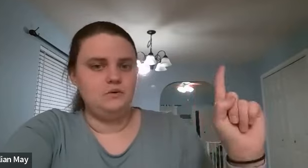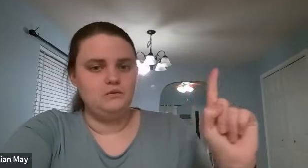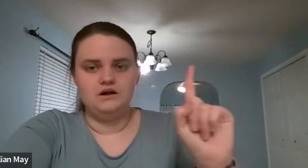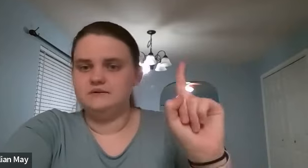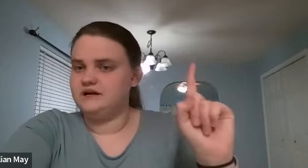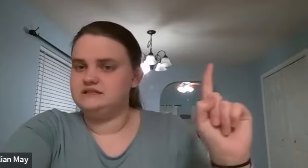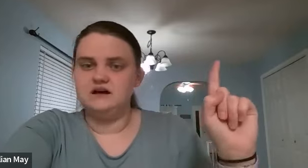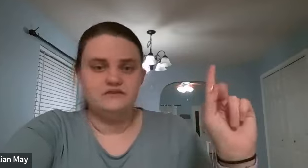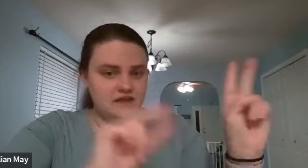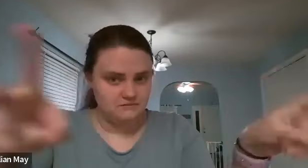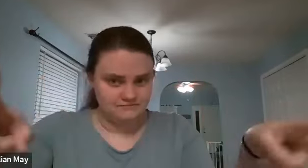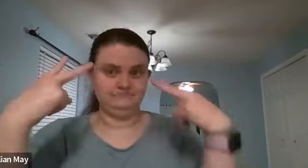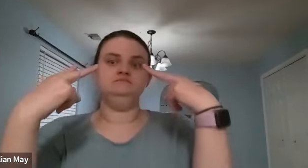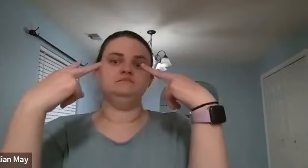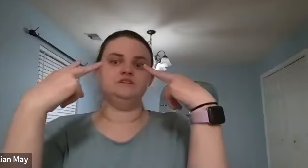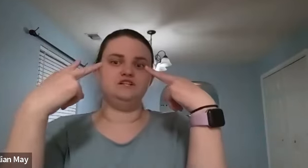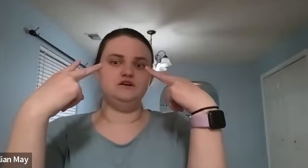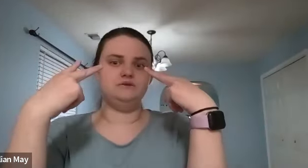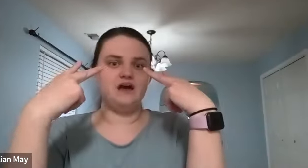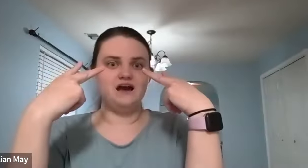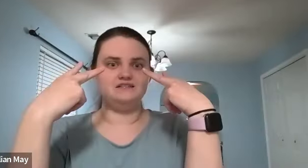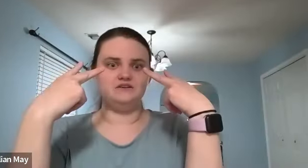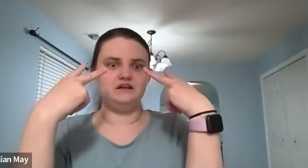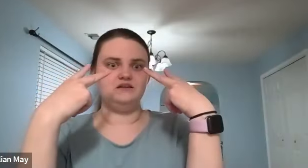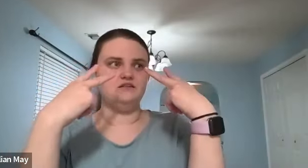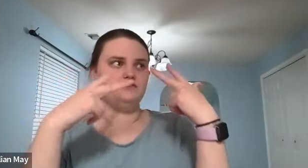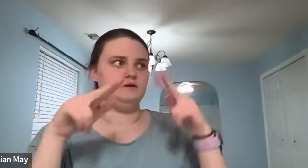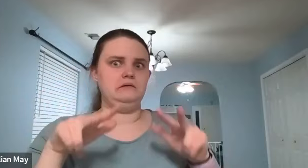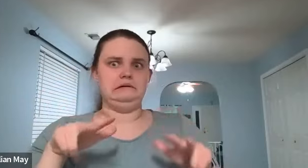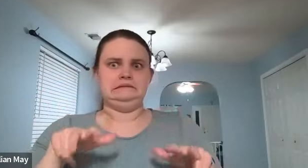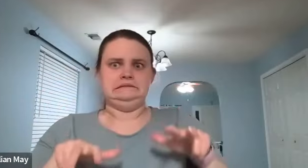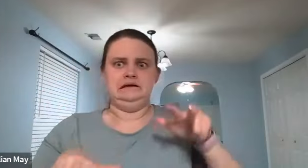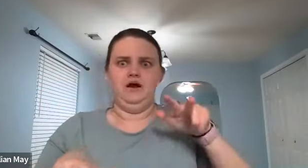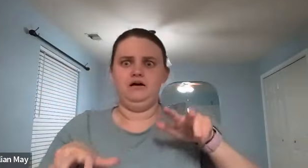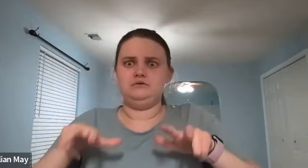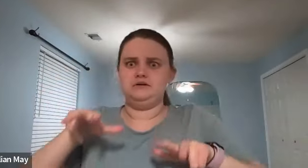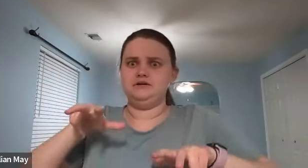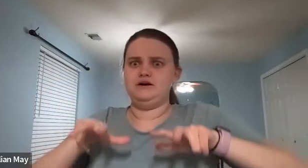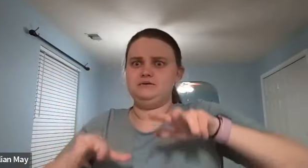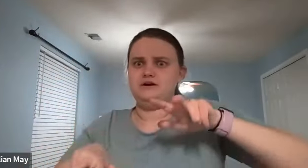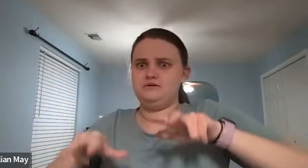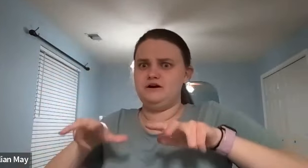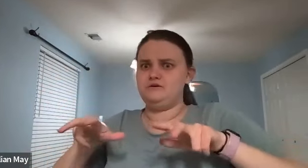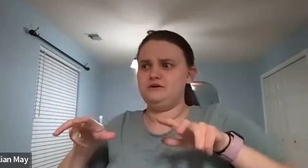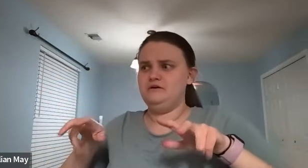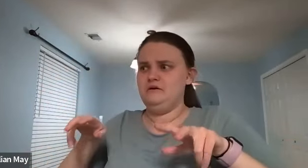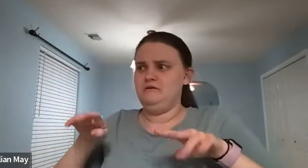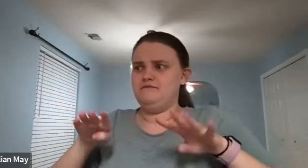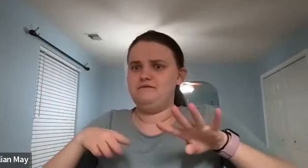one walking by itself, and then the two with the eyes looking, and then the three going awkward, awkward, awkward, awkward.